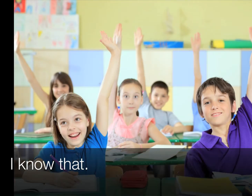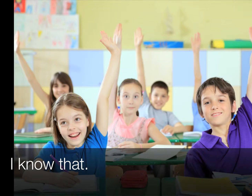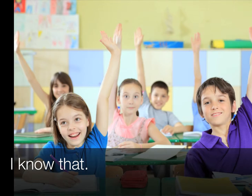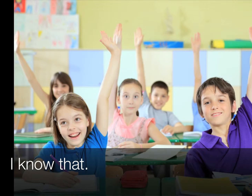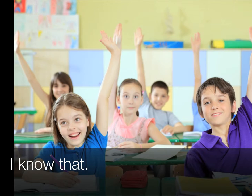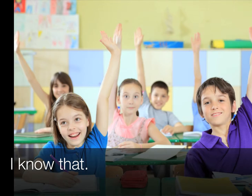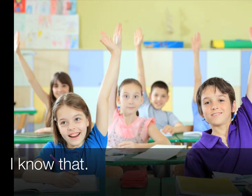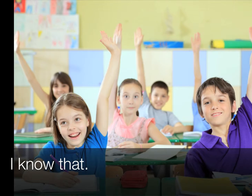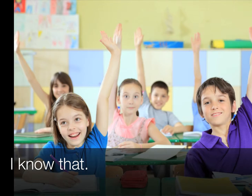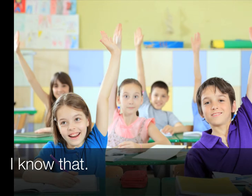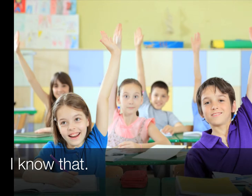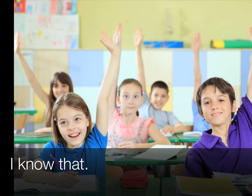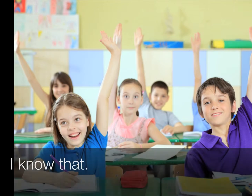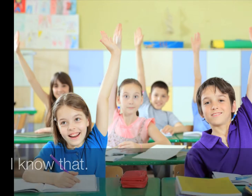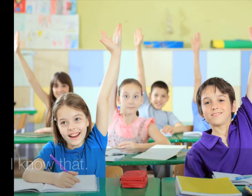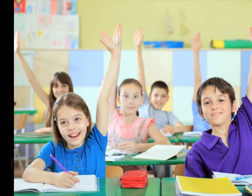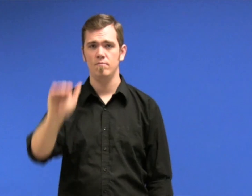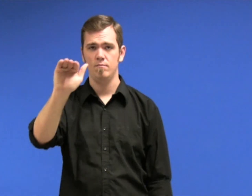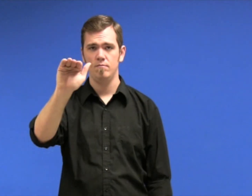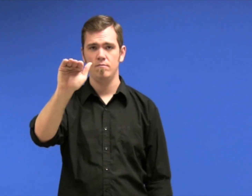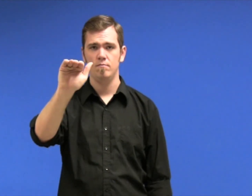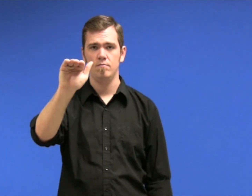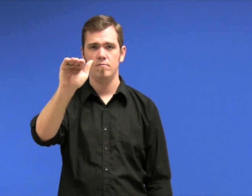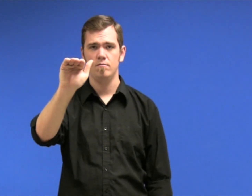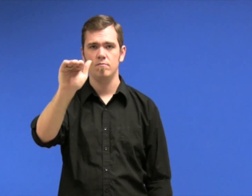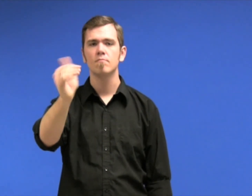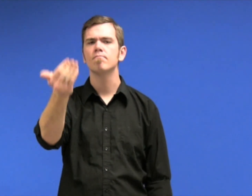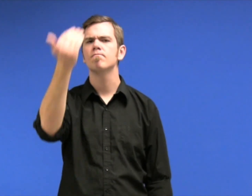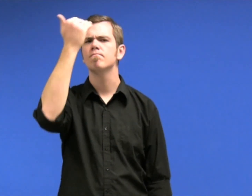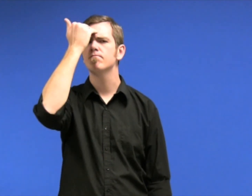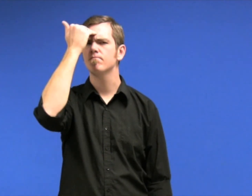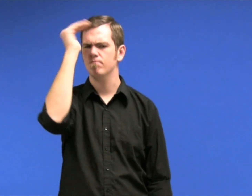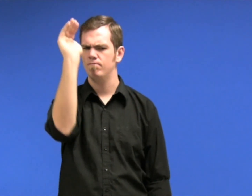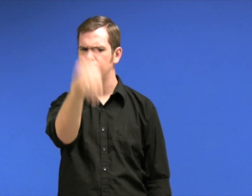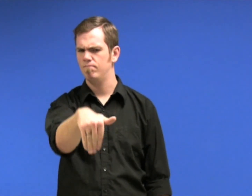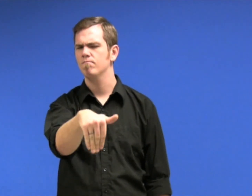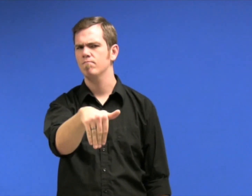The phrase I know that or know that is know that.